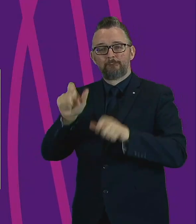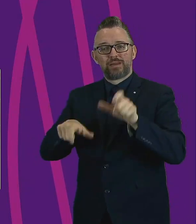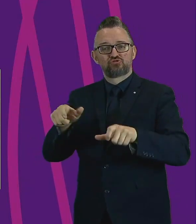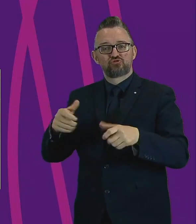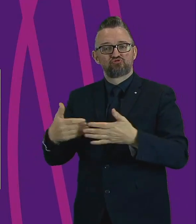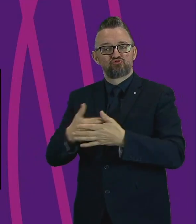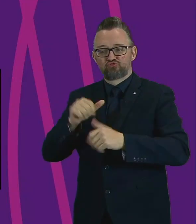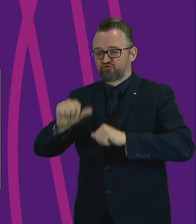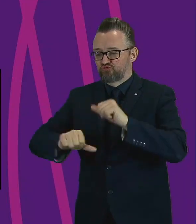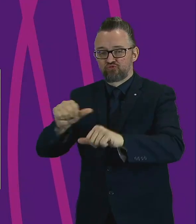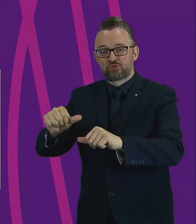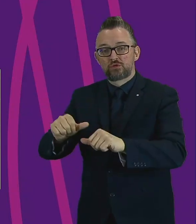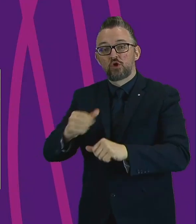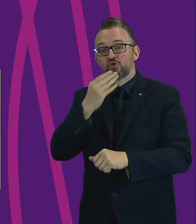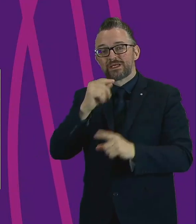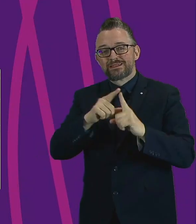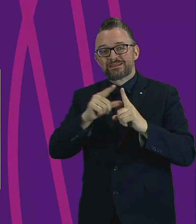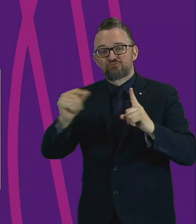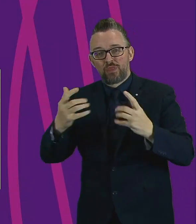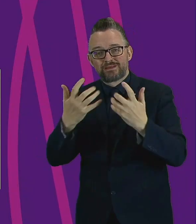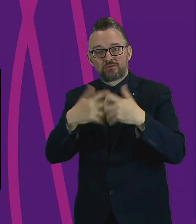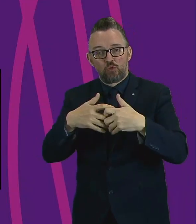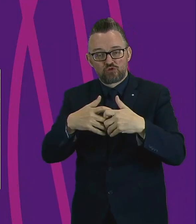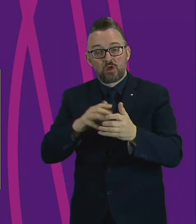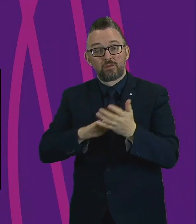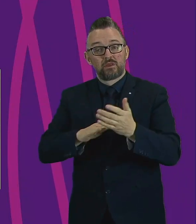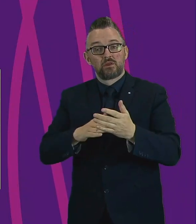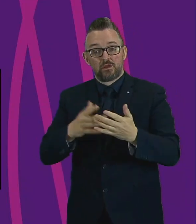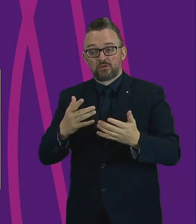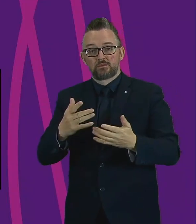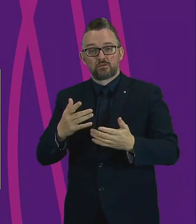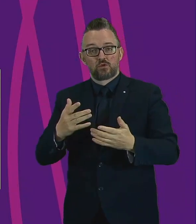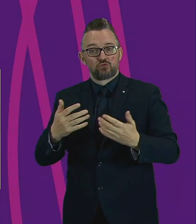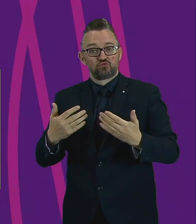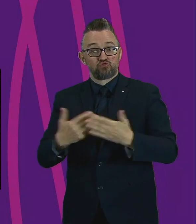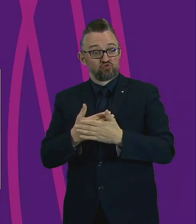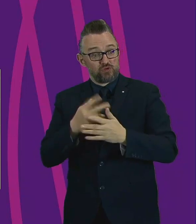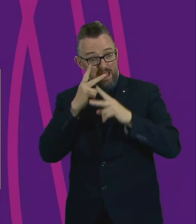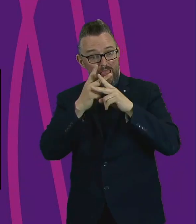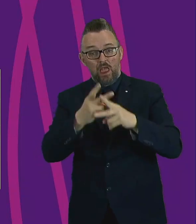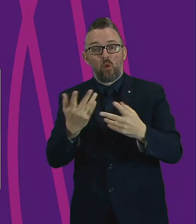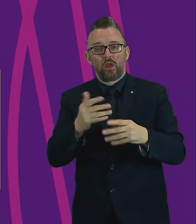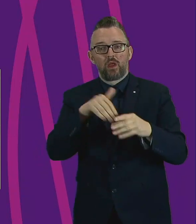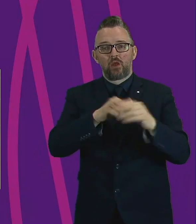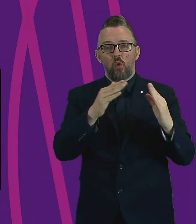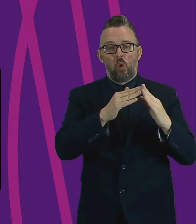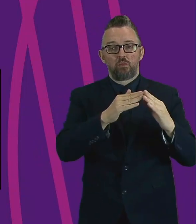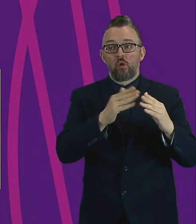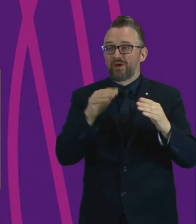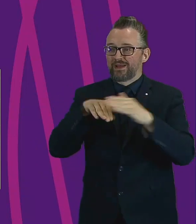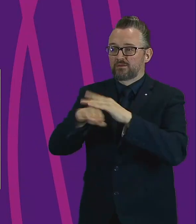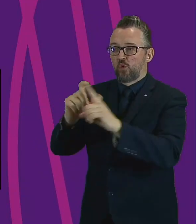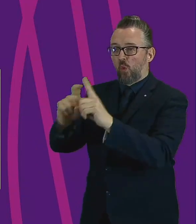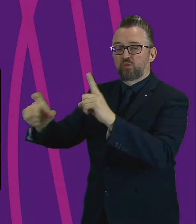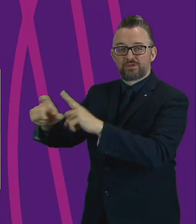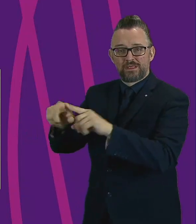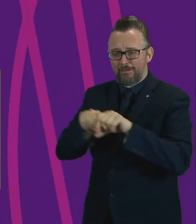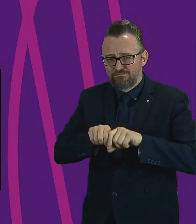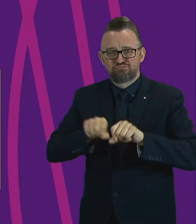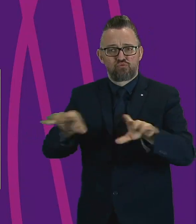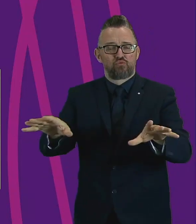and the use of digital technology, enabling more care to be delivered at home or in the community. The rapid